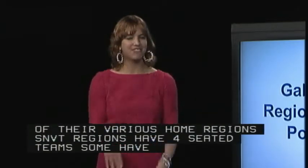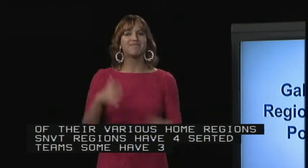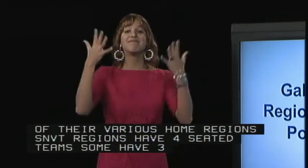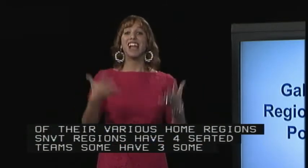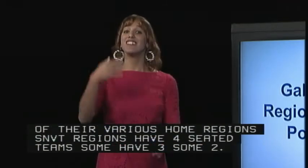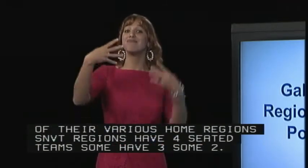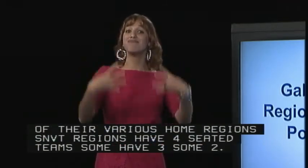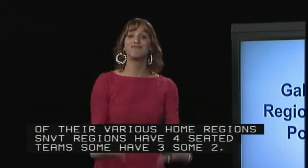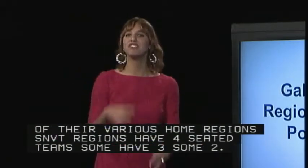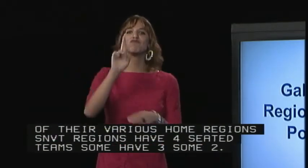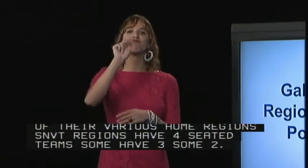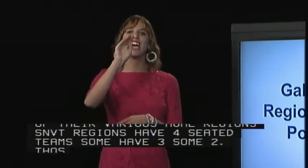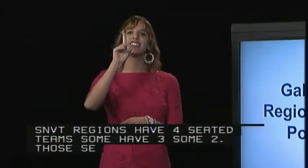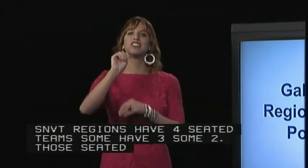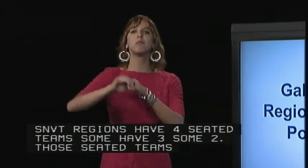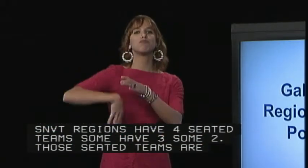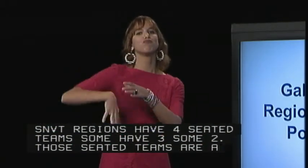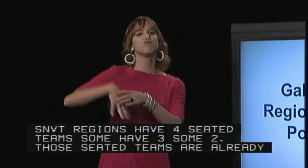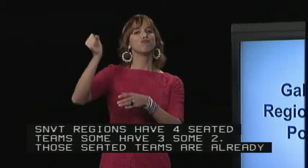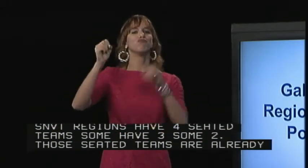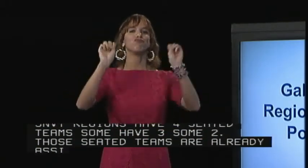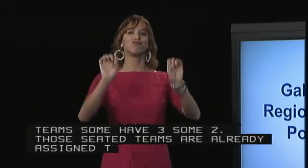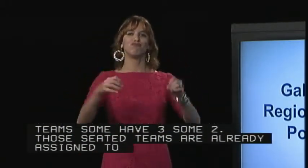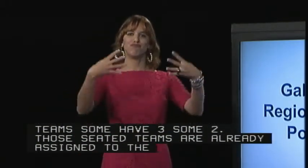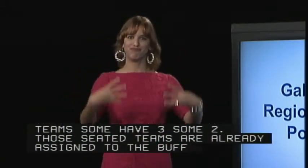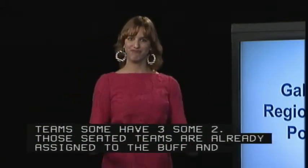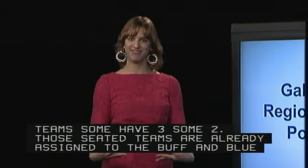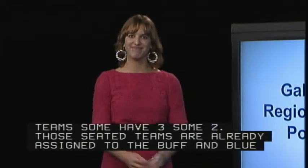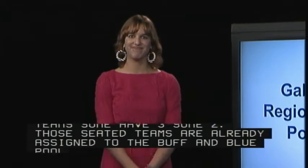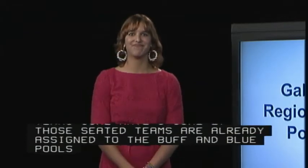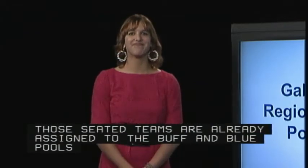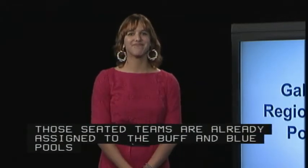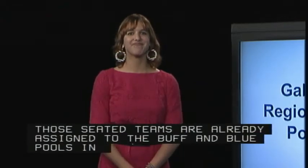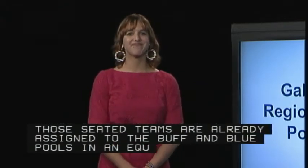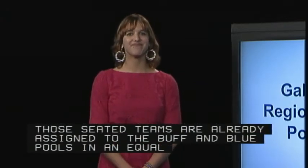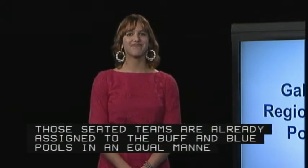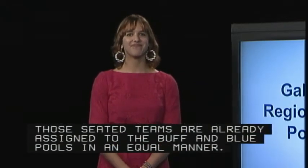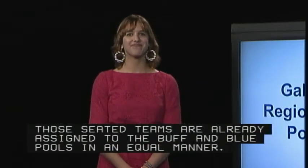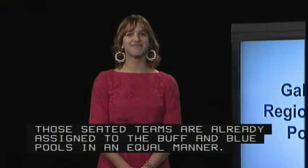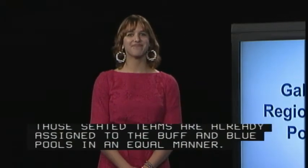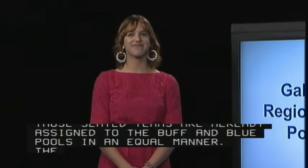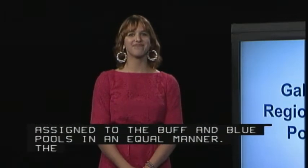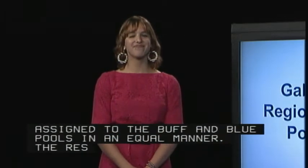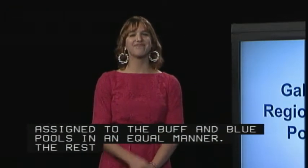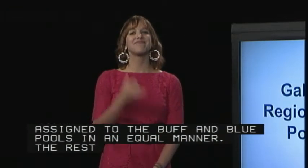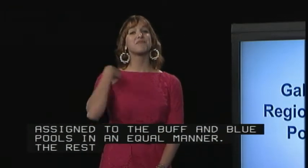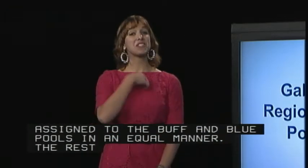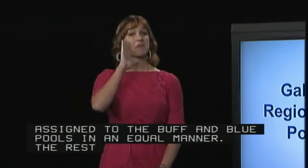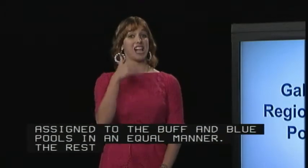blue pools in an equal manner. The rest of the teams are drawn at random for their pool assignments.